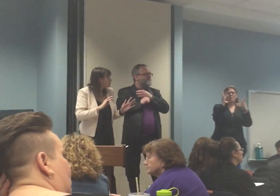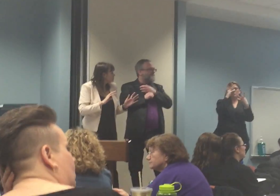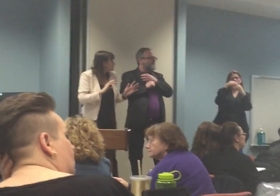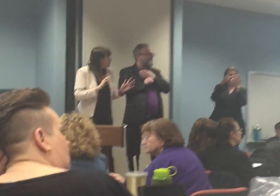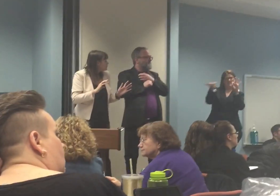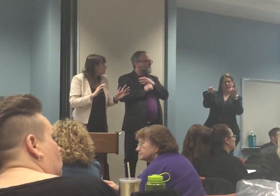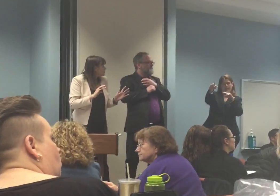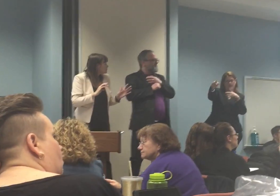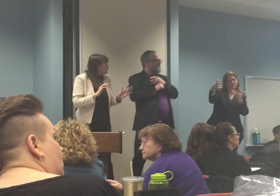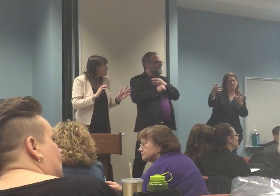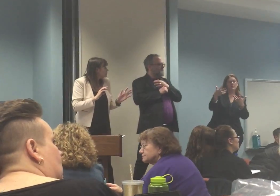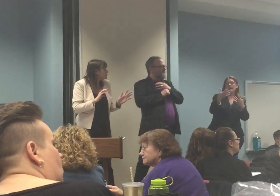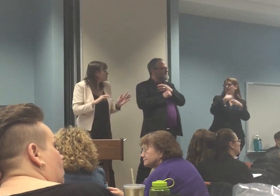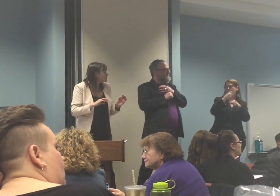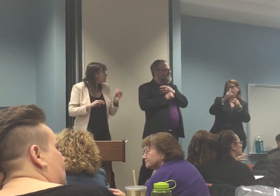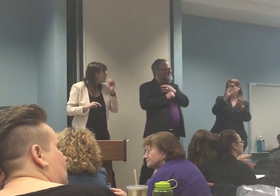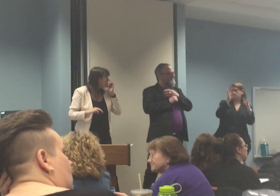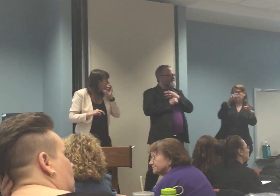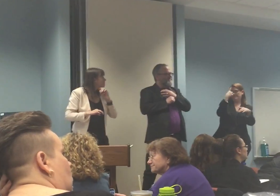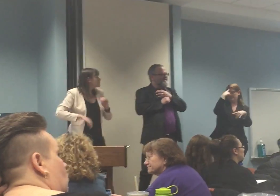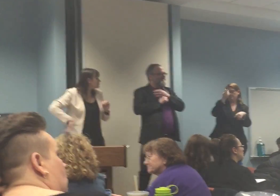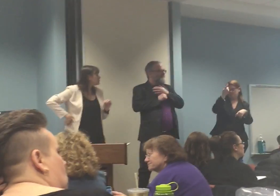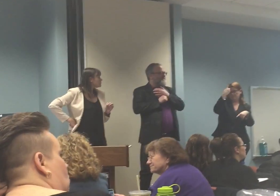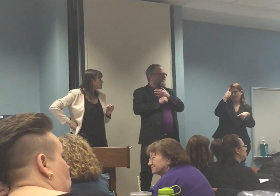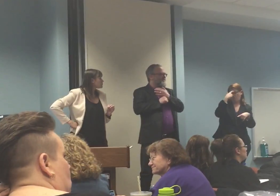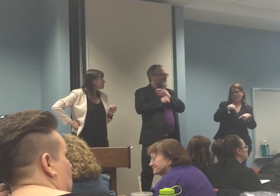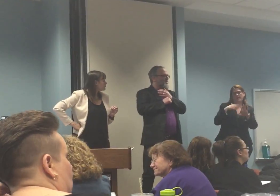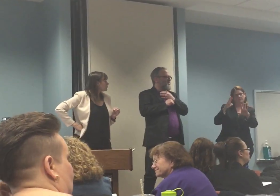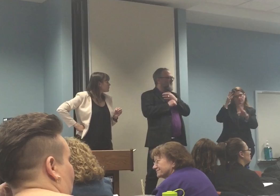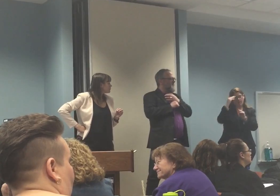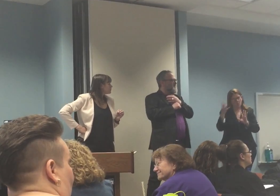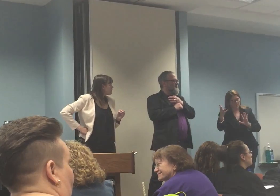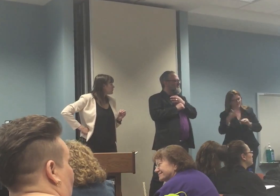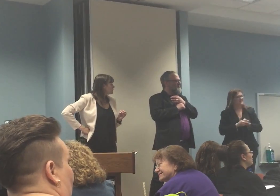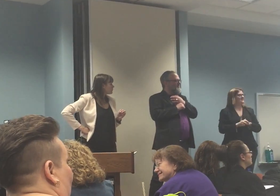stated. Makes perfect sense to me. I just want you to know